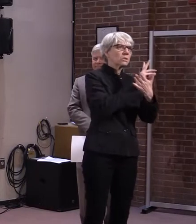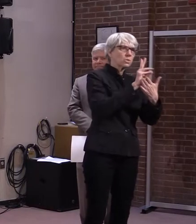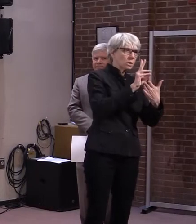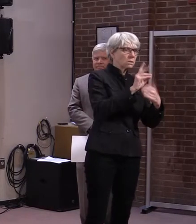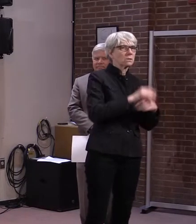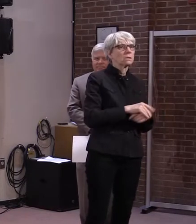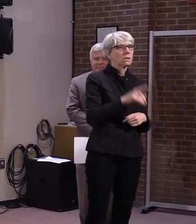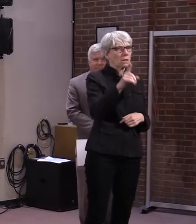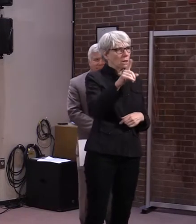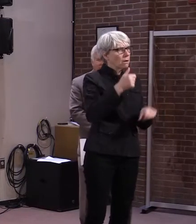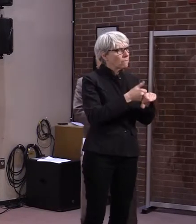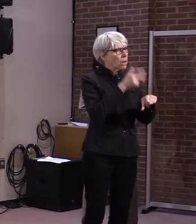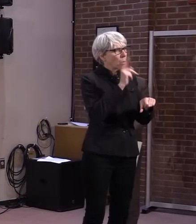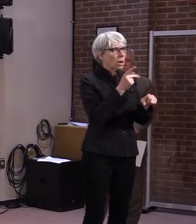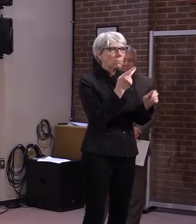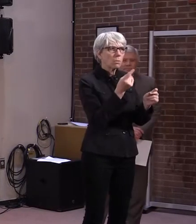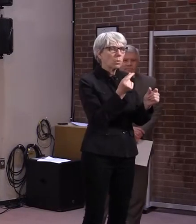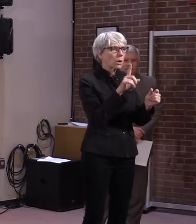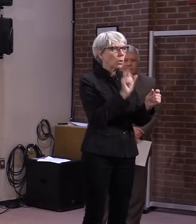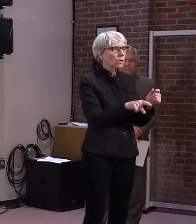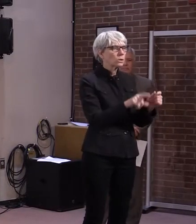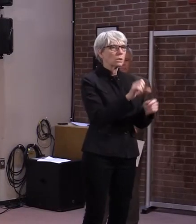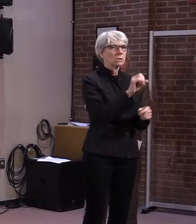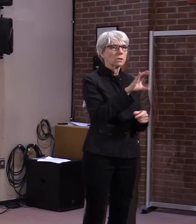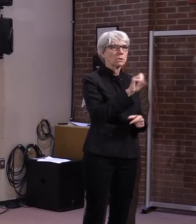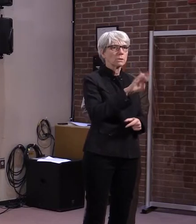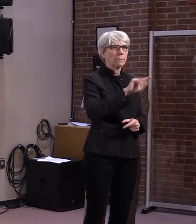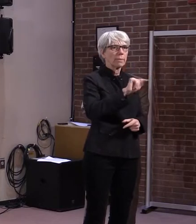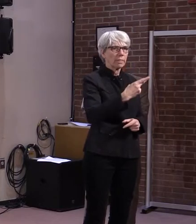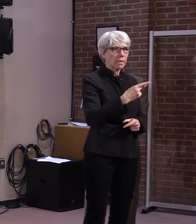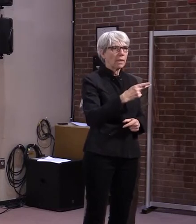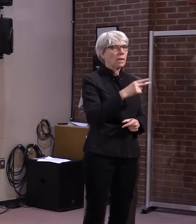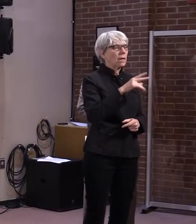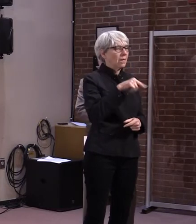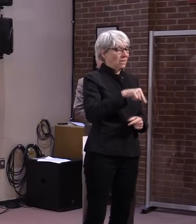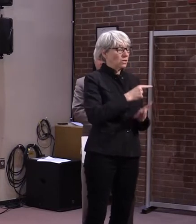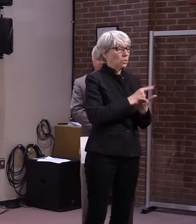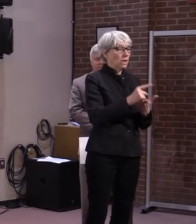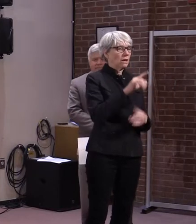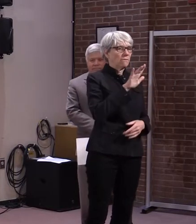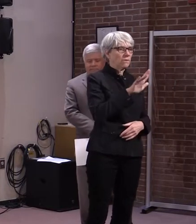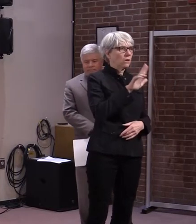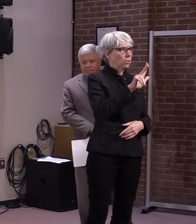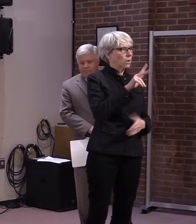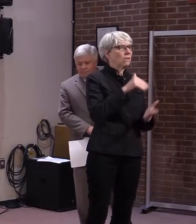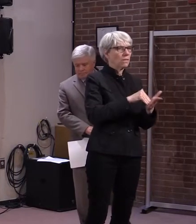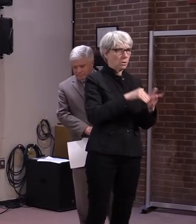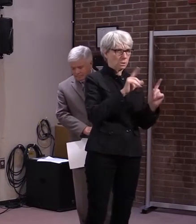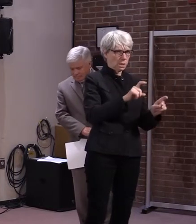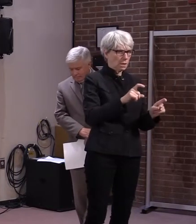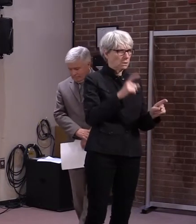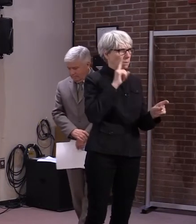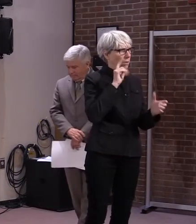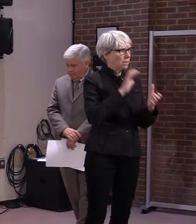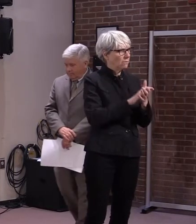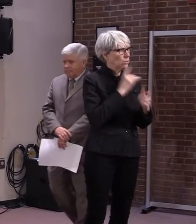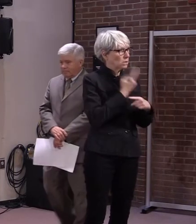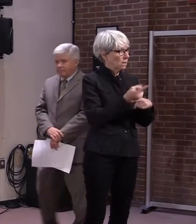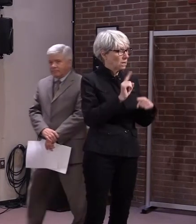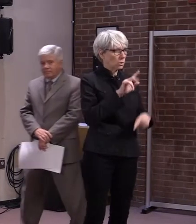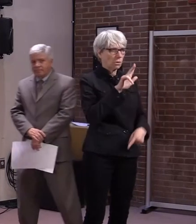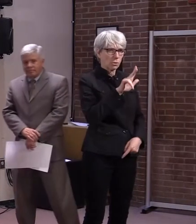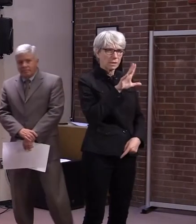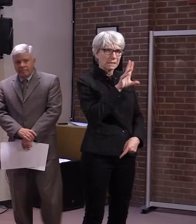And then a quick question for Secretary Smith. There were 53,000 COVID tests this week. I believe you said there were 36,000 last